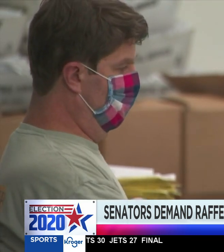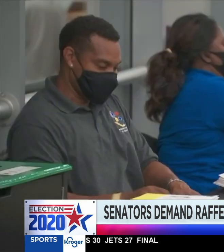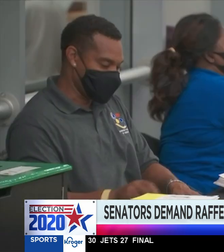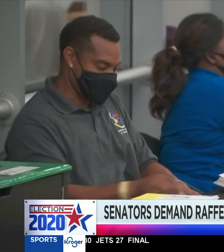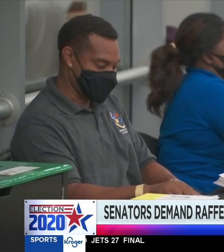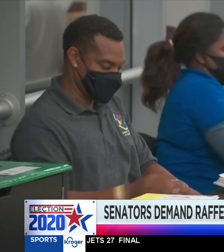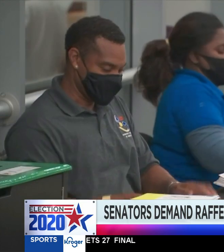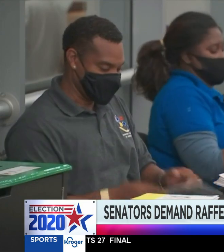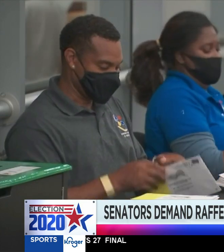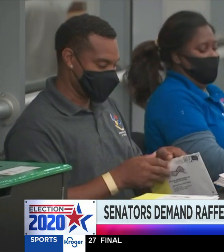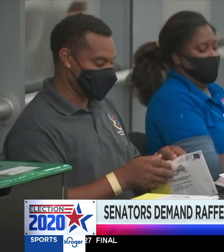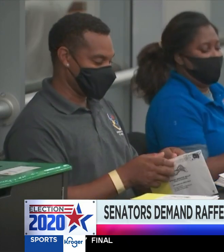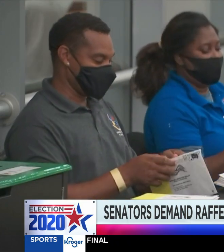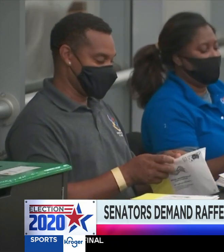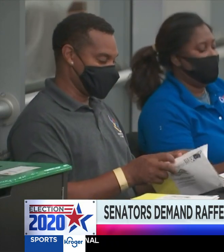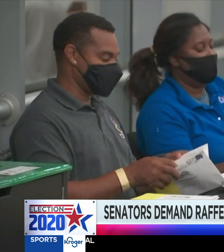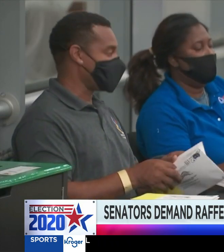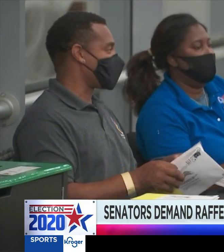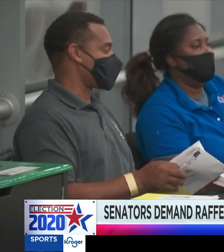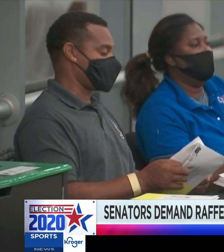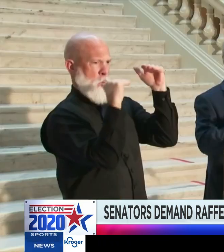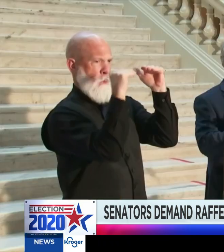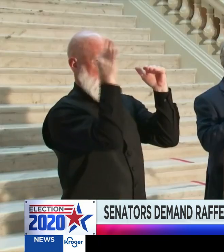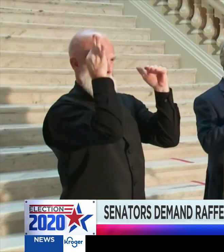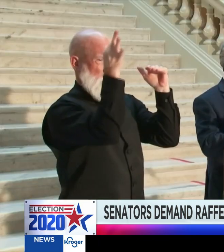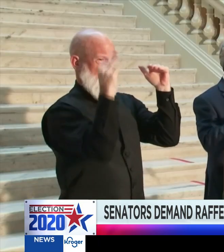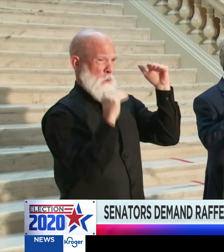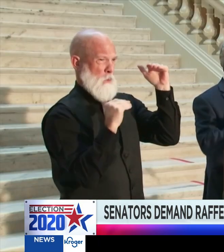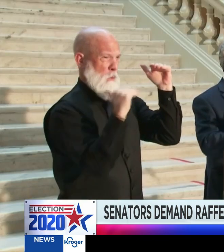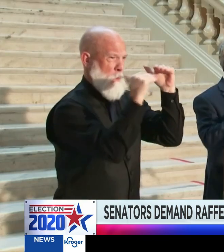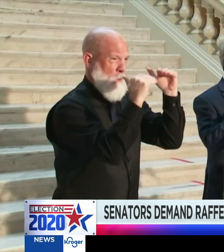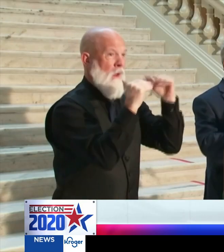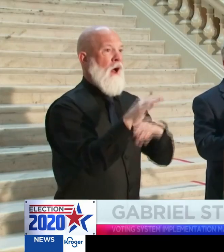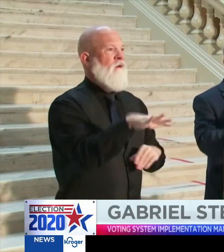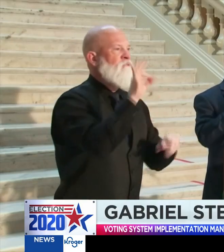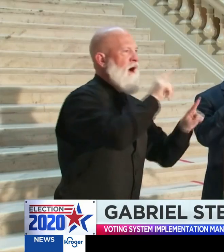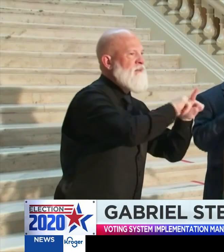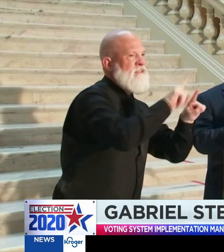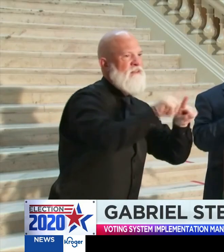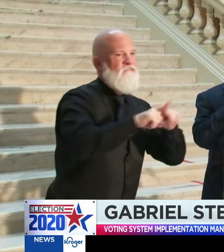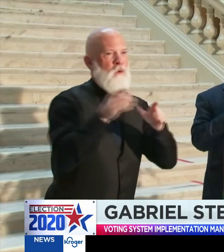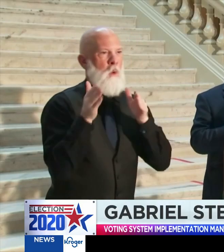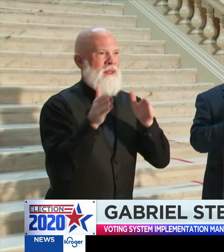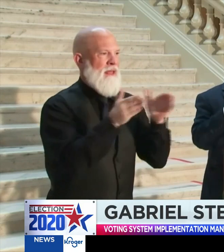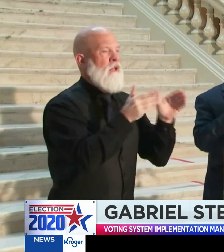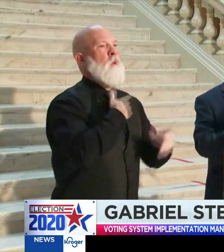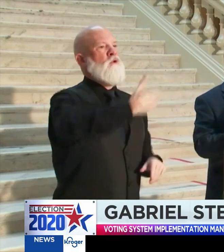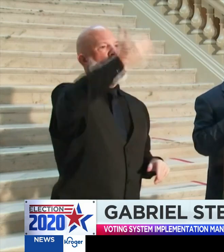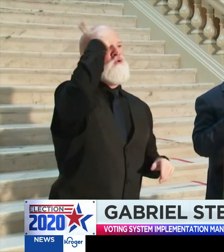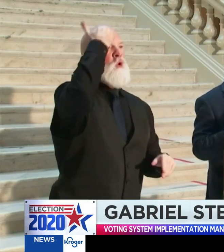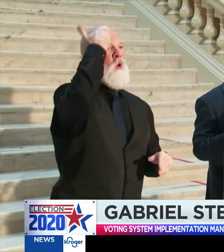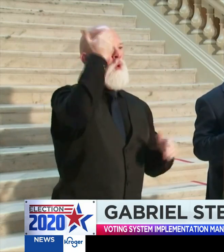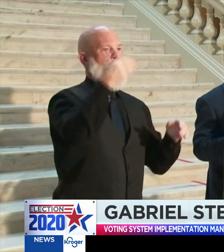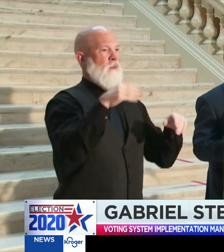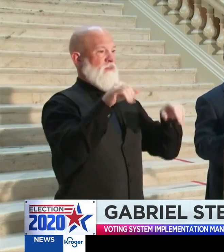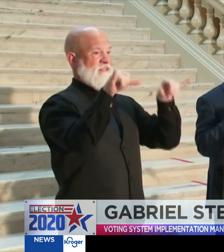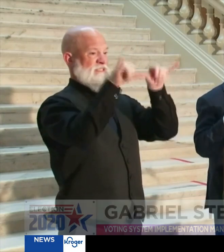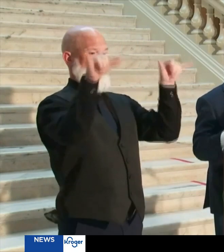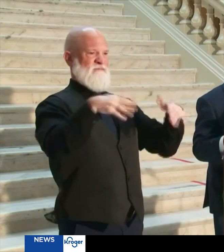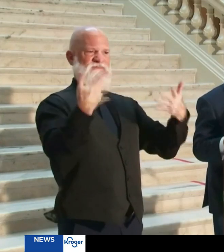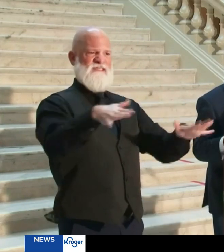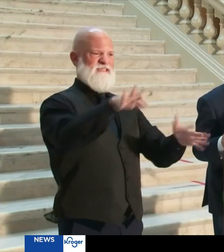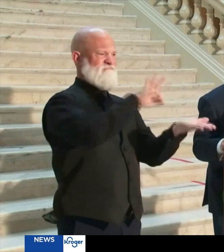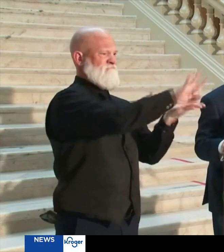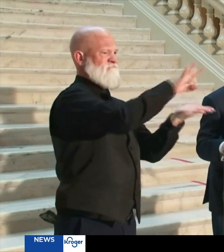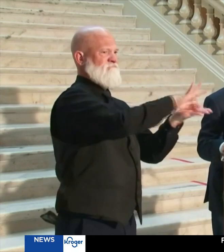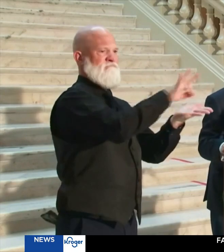count. This office will thoroughly investigate. We know the system counted properly. We know the ballots that were there were counted properly and correctly. We know that. We're going to have an